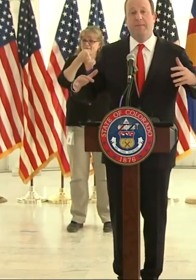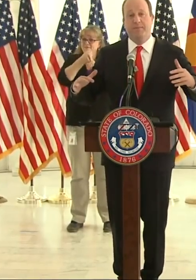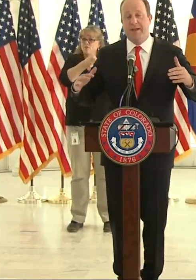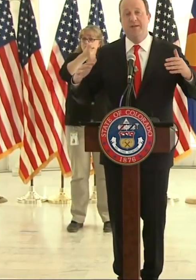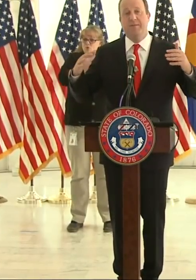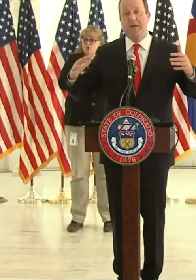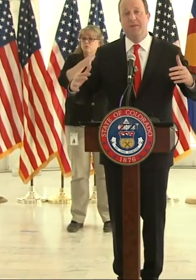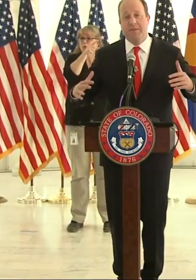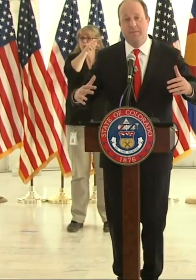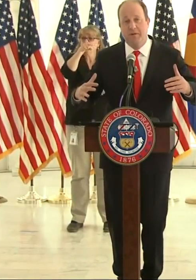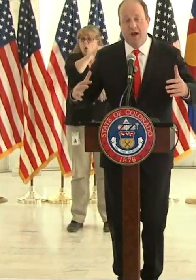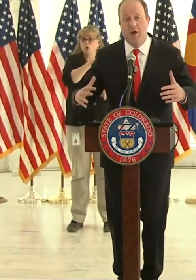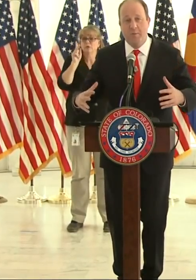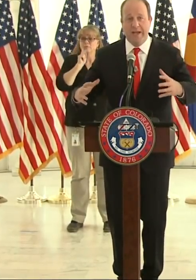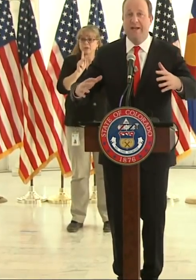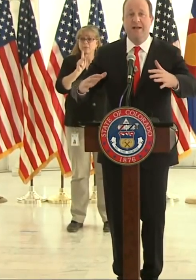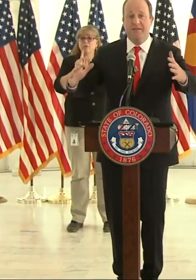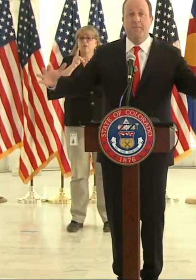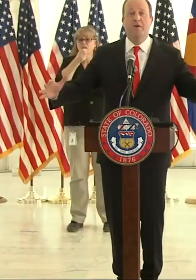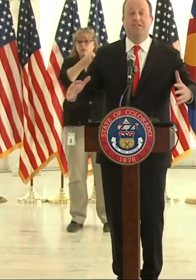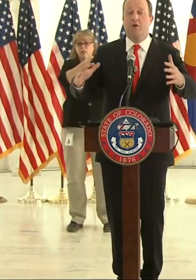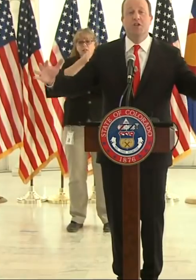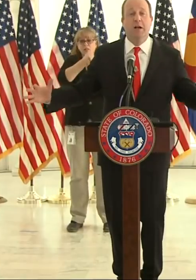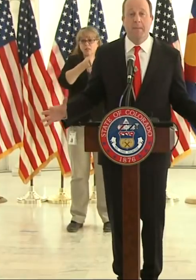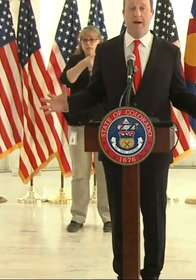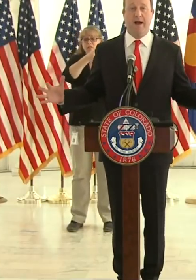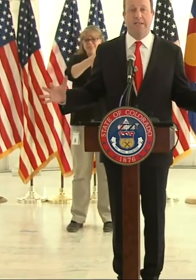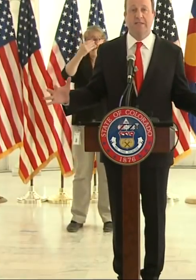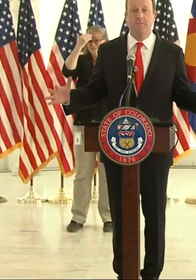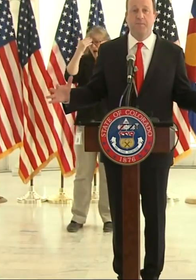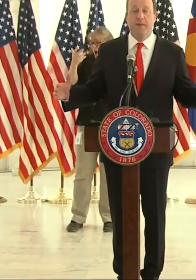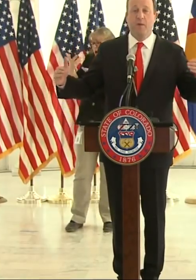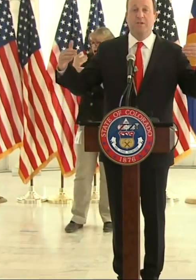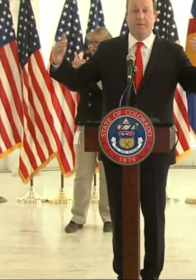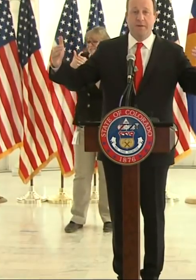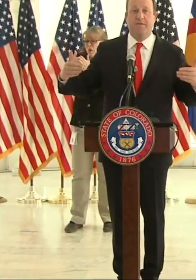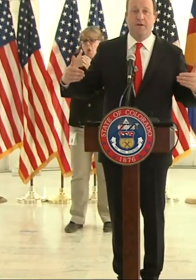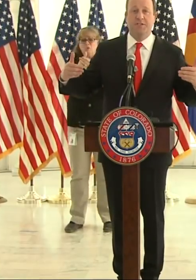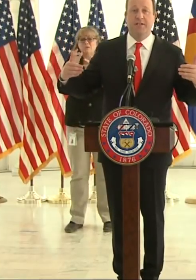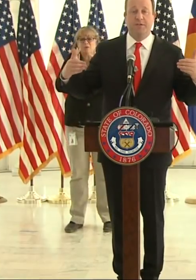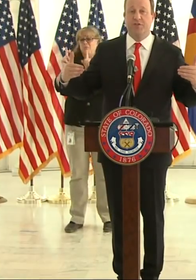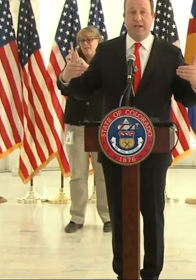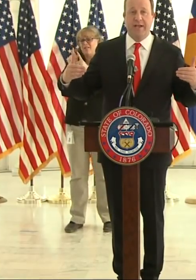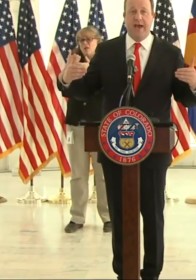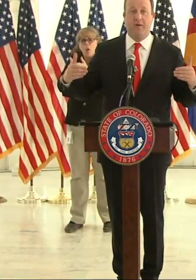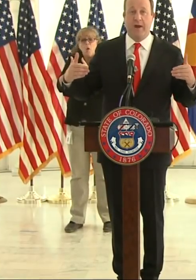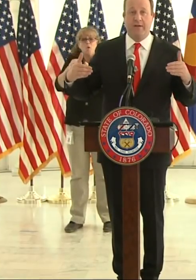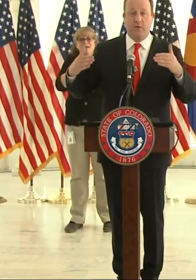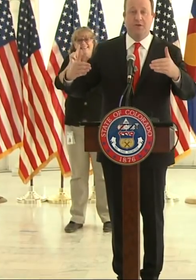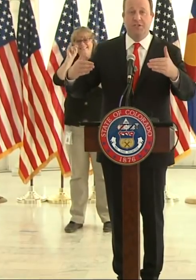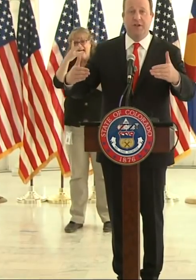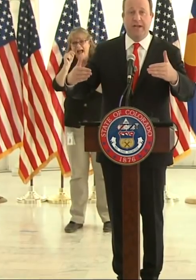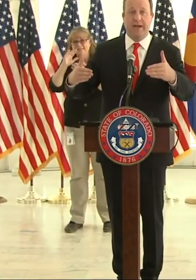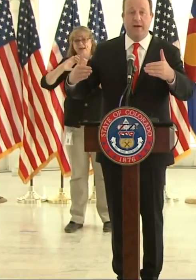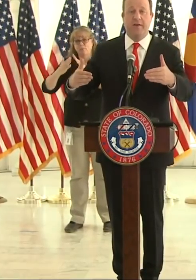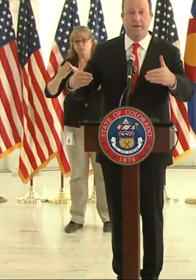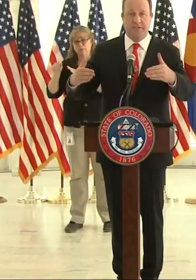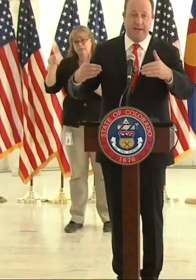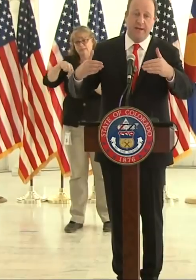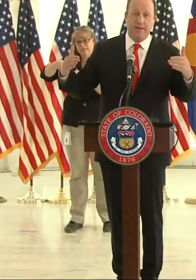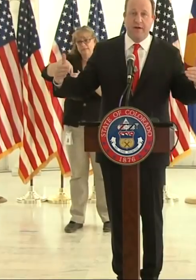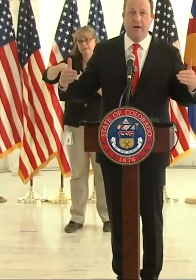people that people know, meaning the most social among us were some of the first that were stricken down, right? Of course, it's stricken